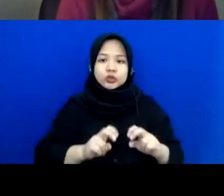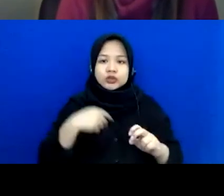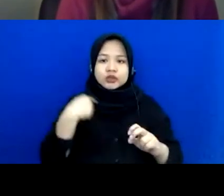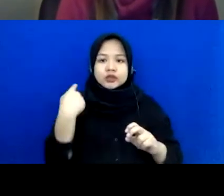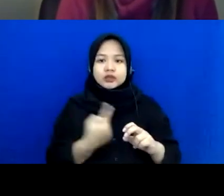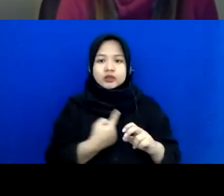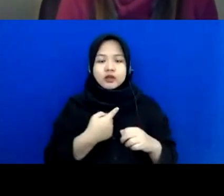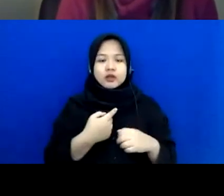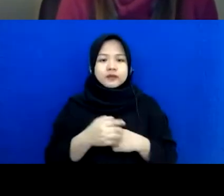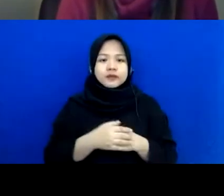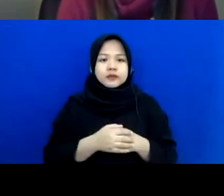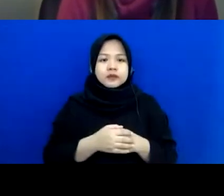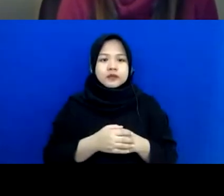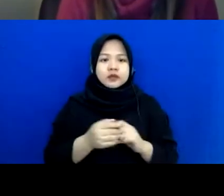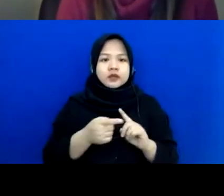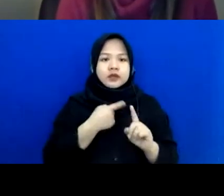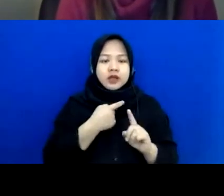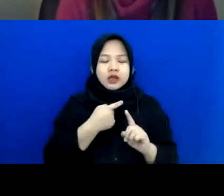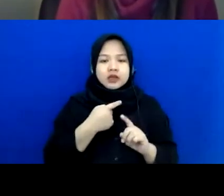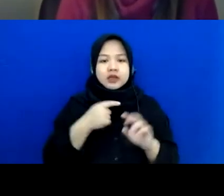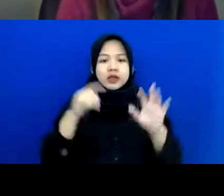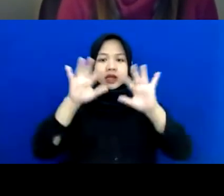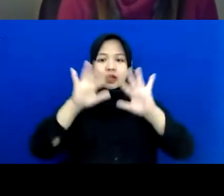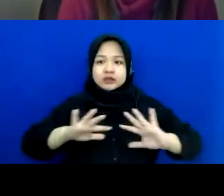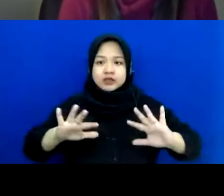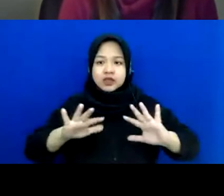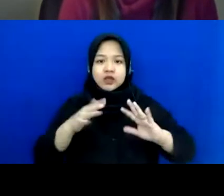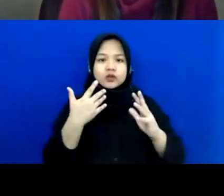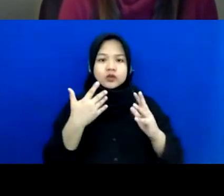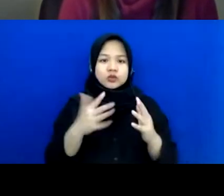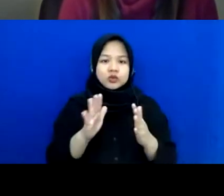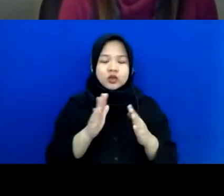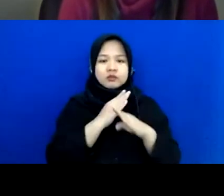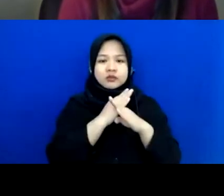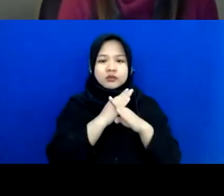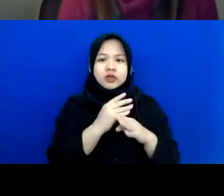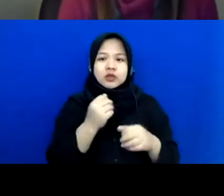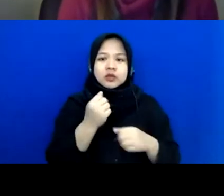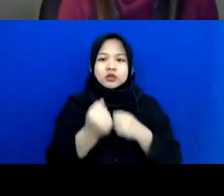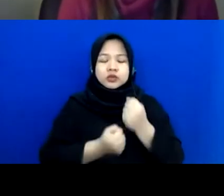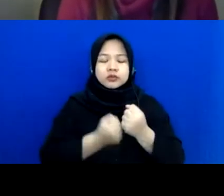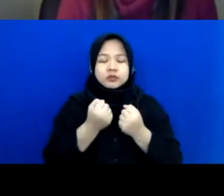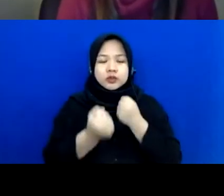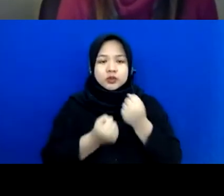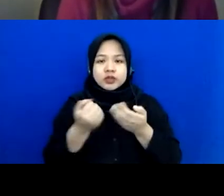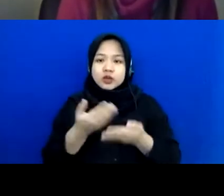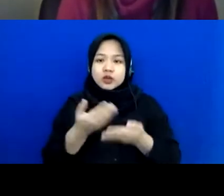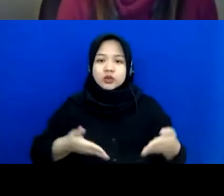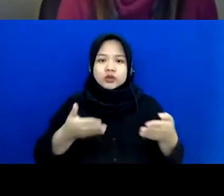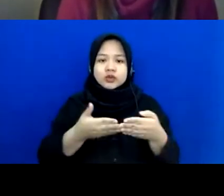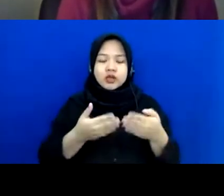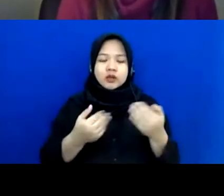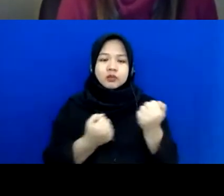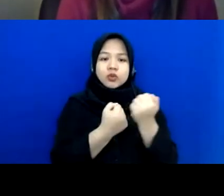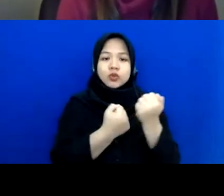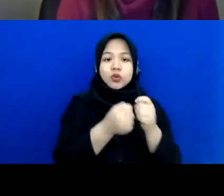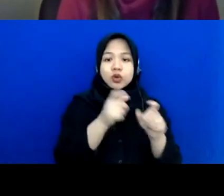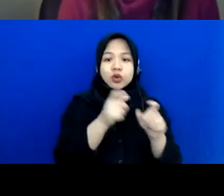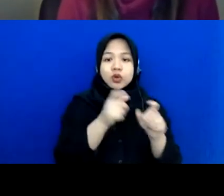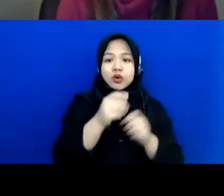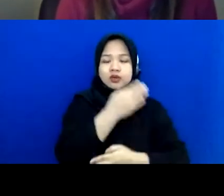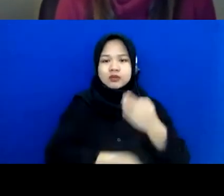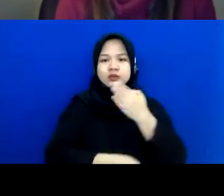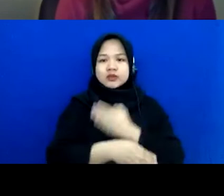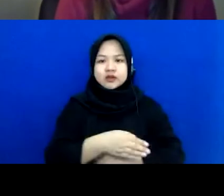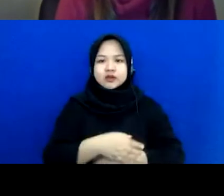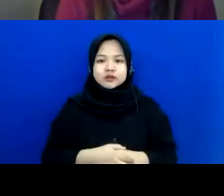governments across ASEAN could significantly help advance social entrepreneurship that supports persons with disabilities. One